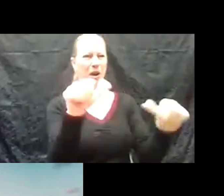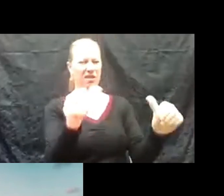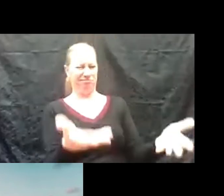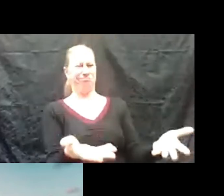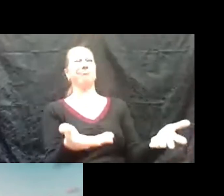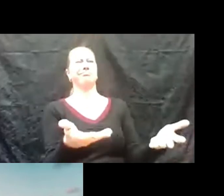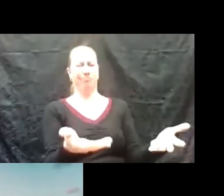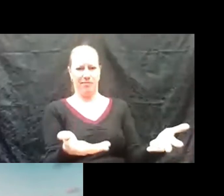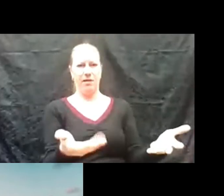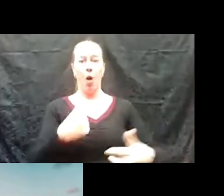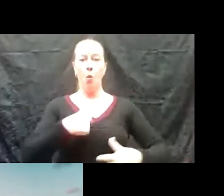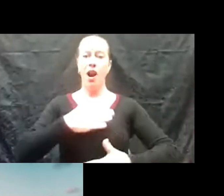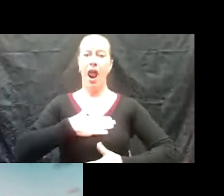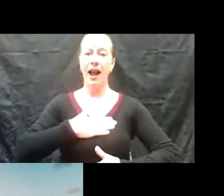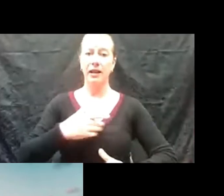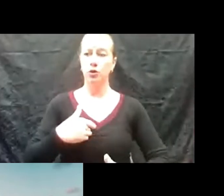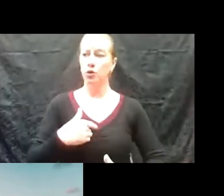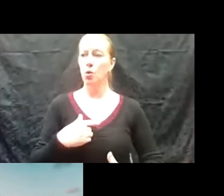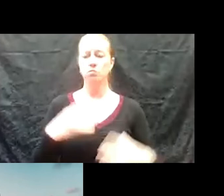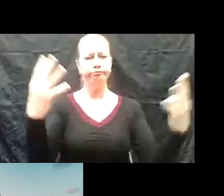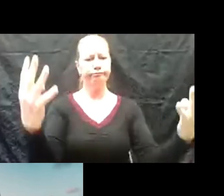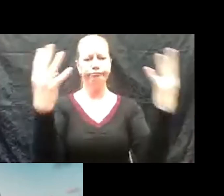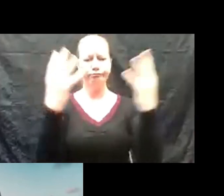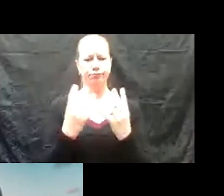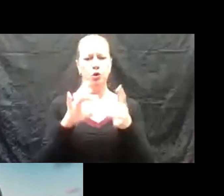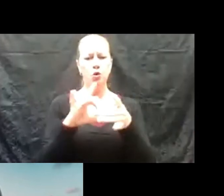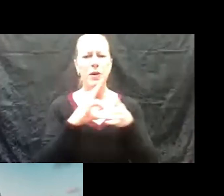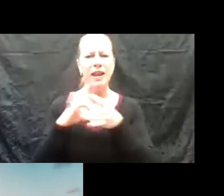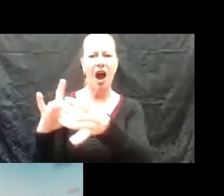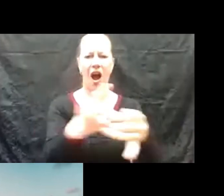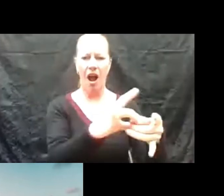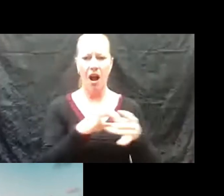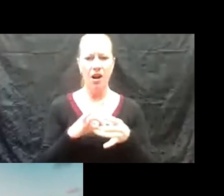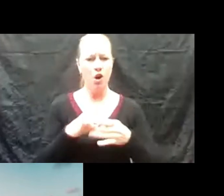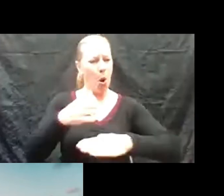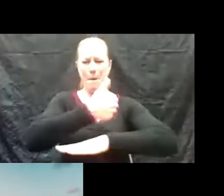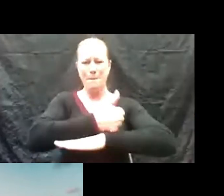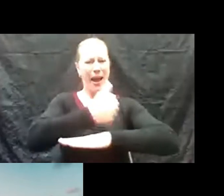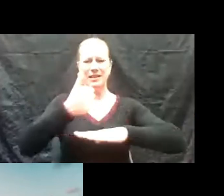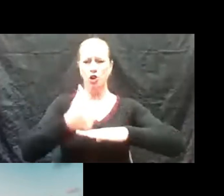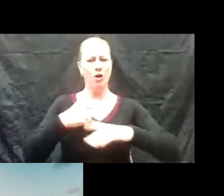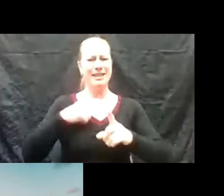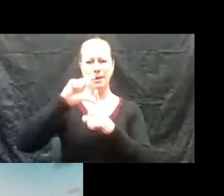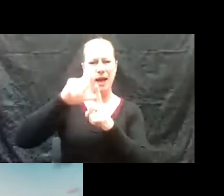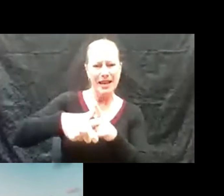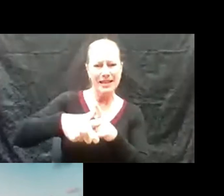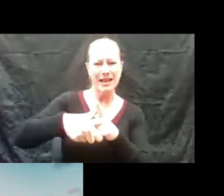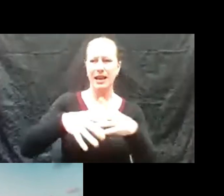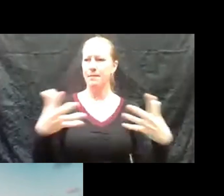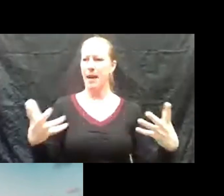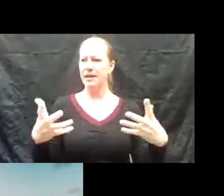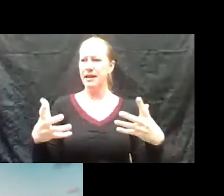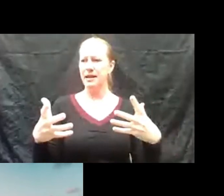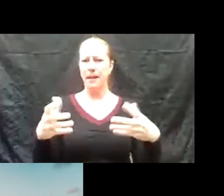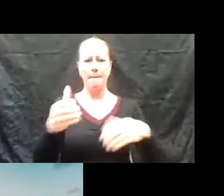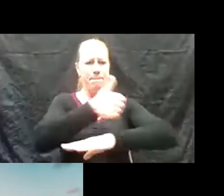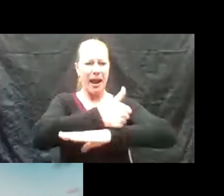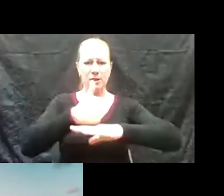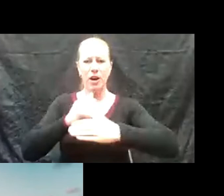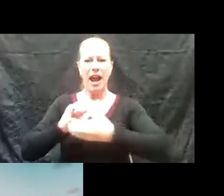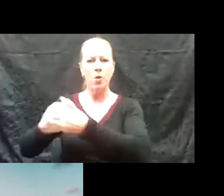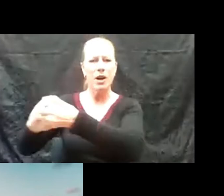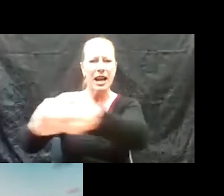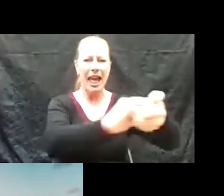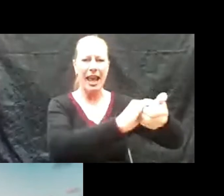And I'd like us to all come to this place together, not based on our impairments, but based on our collective approach